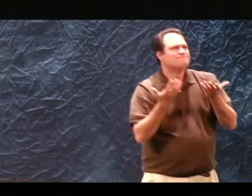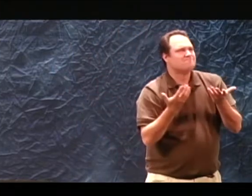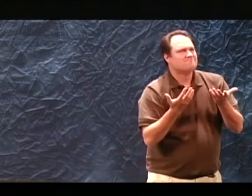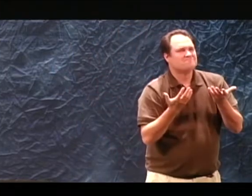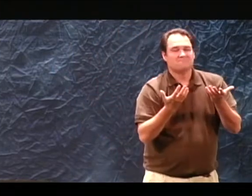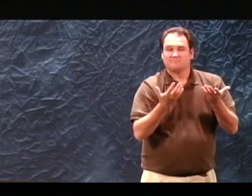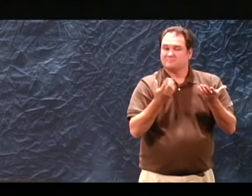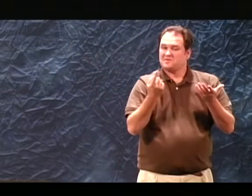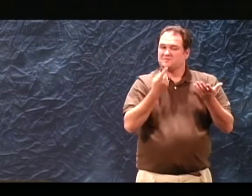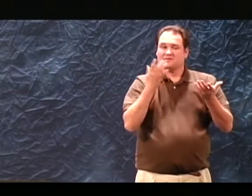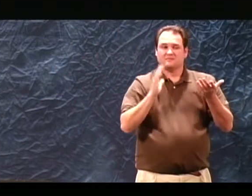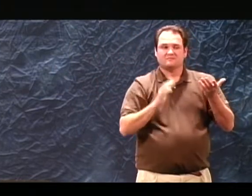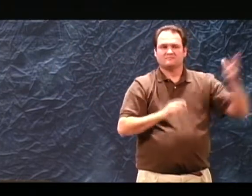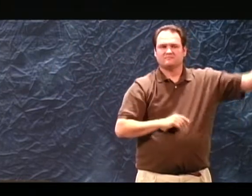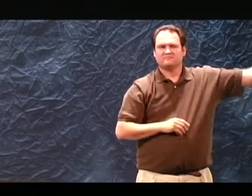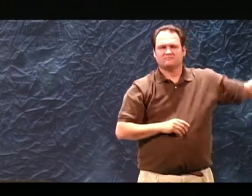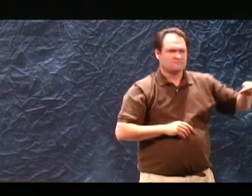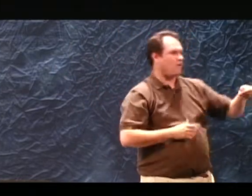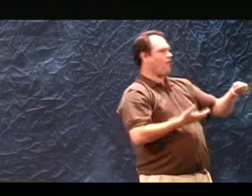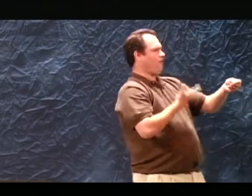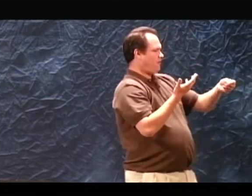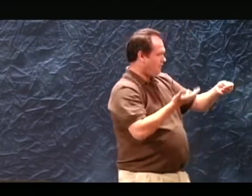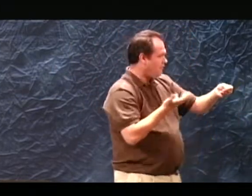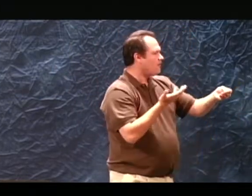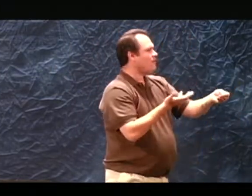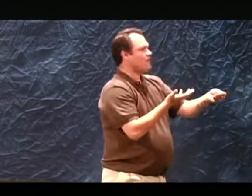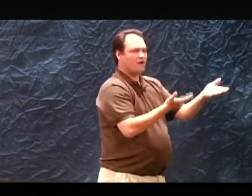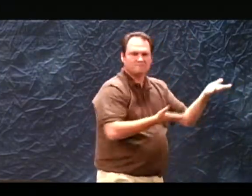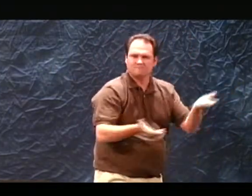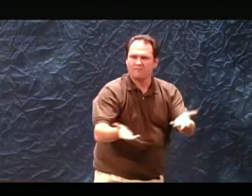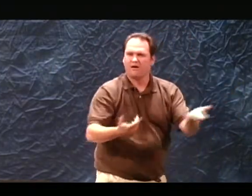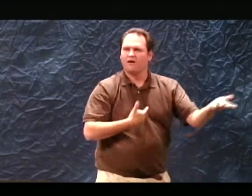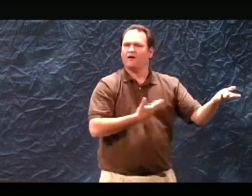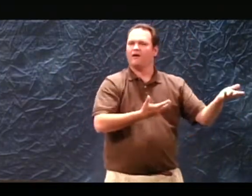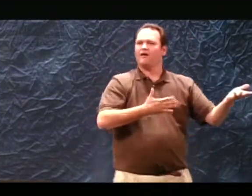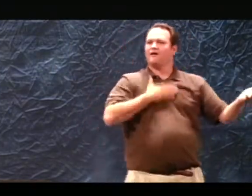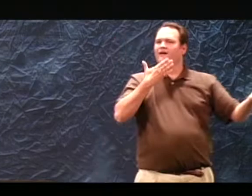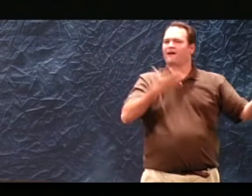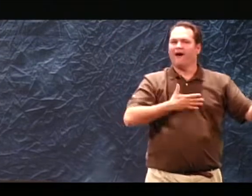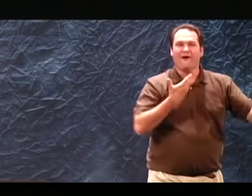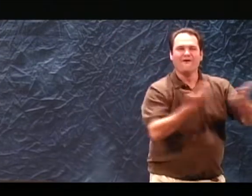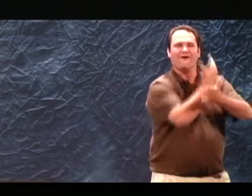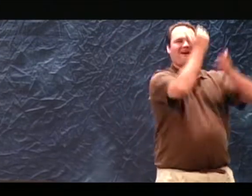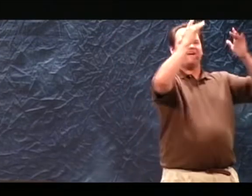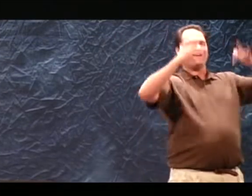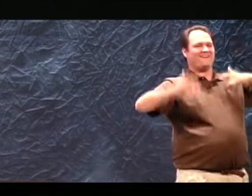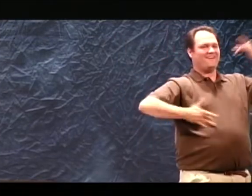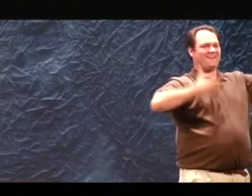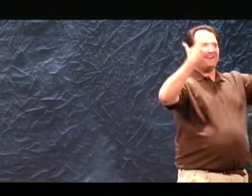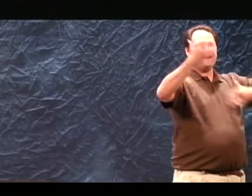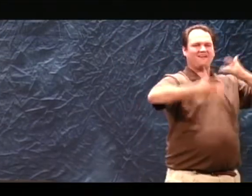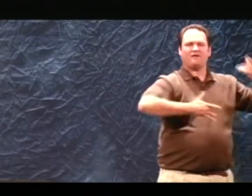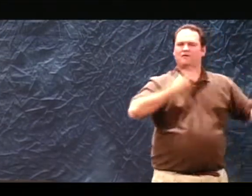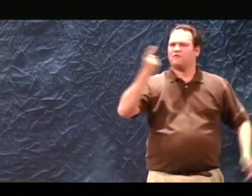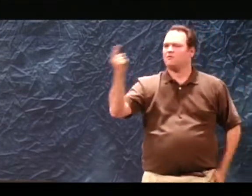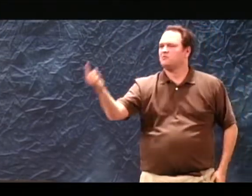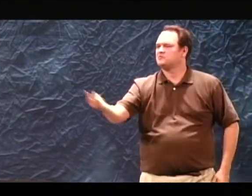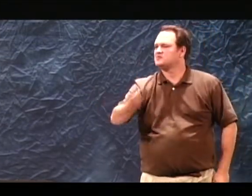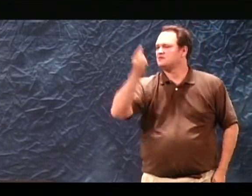their gain and i can see them being a real blessing and god often in his mercy brings new people to